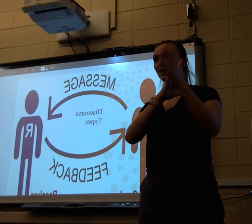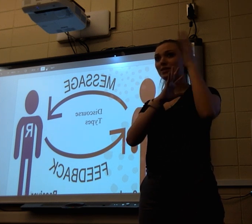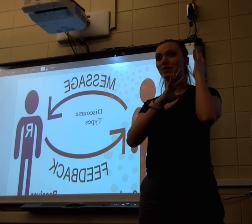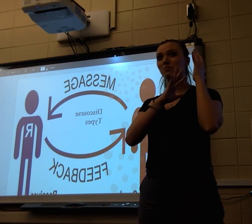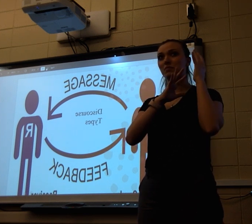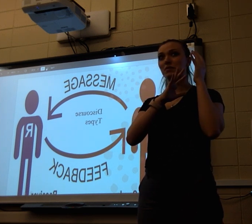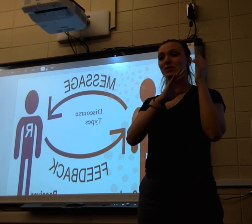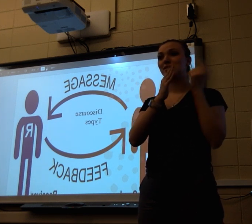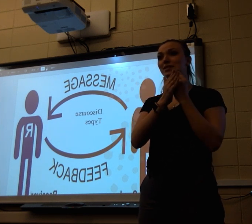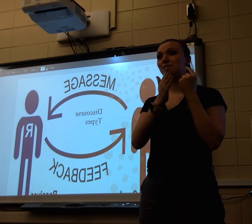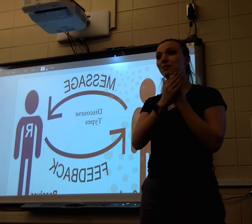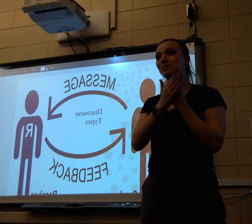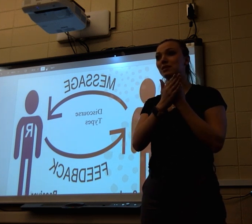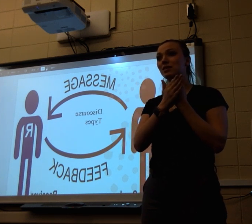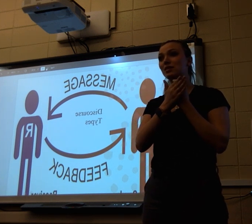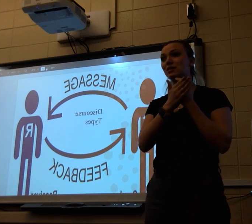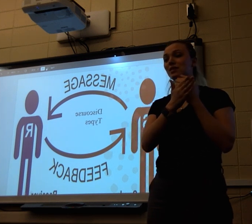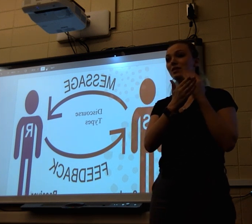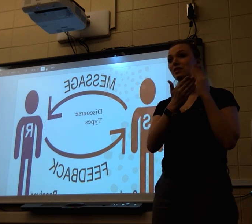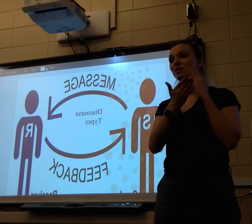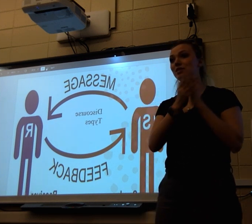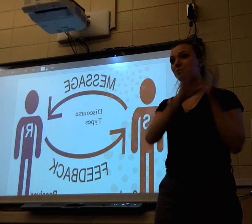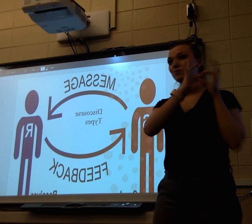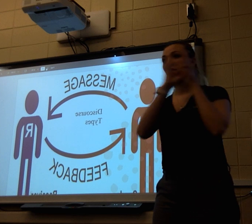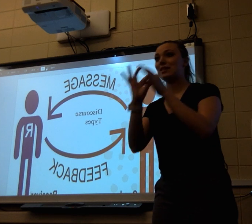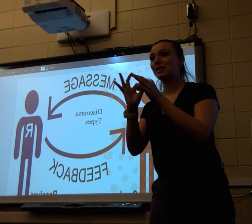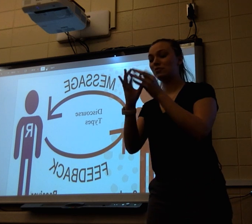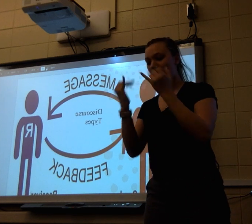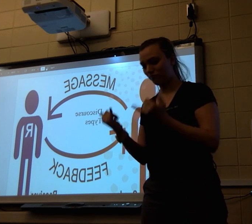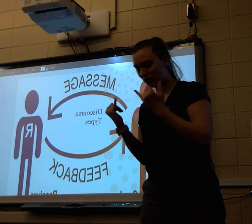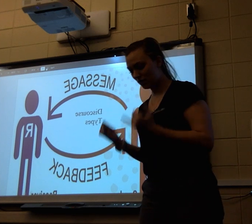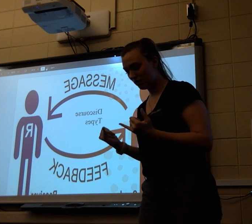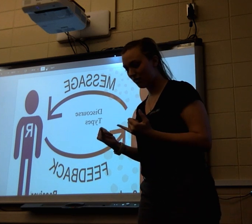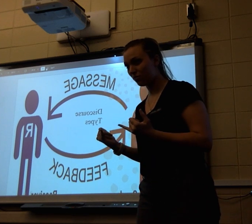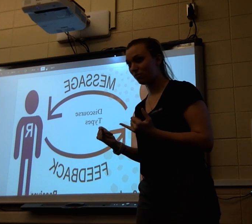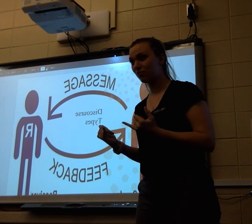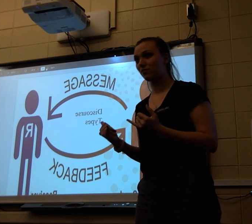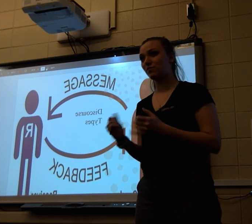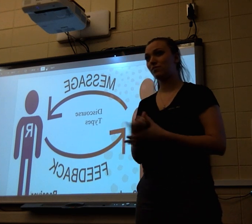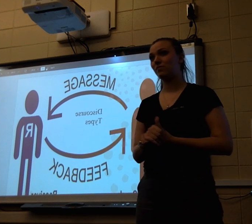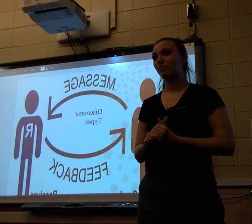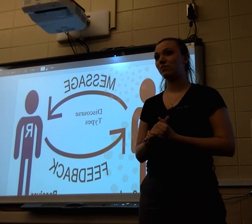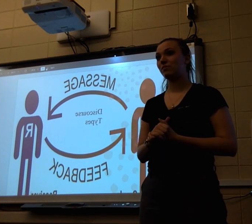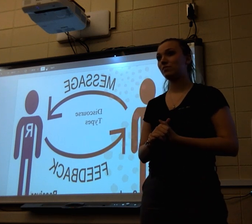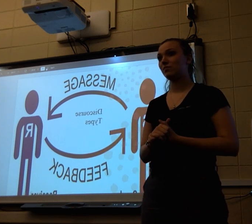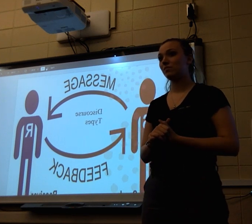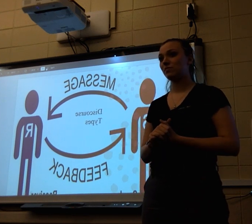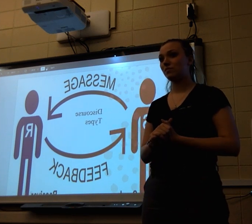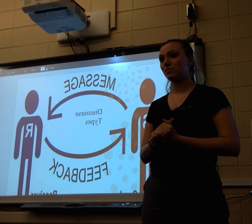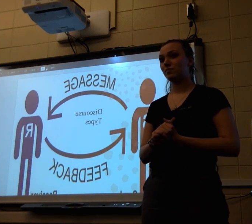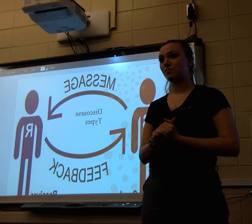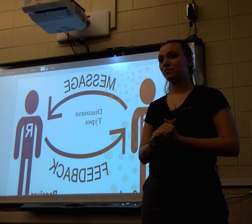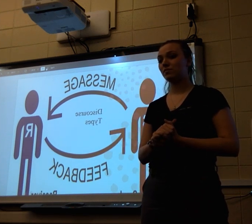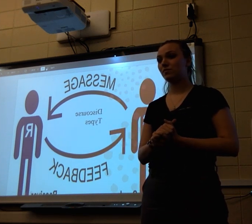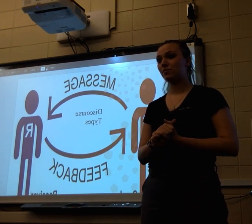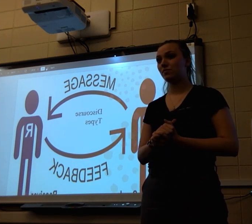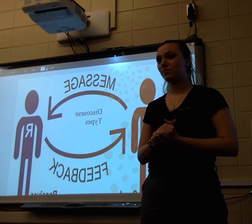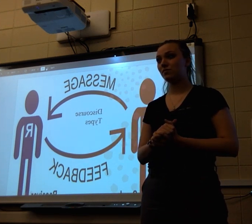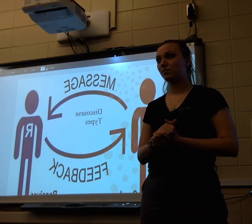tense to like relate it with something that's going on in their own life and Yes. move it back to the past tense. Yes, okay, so you jumped ahead